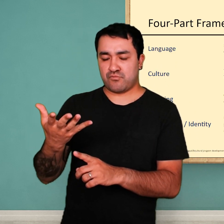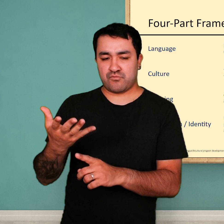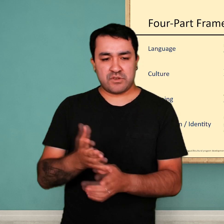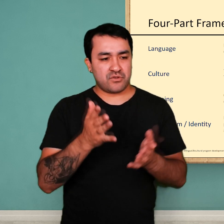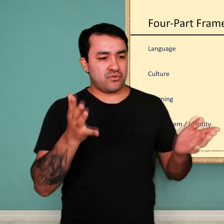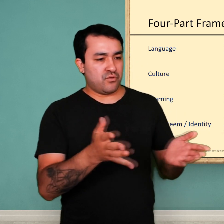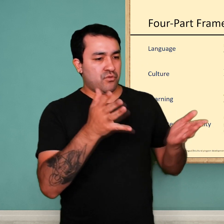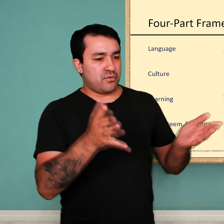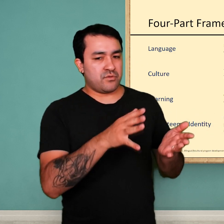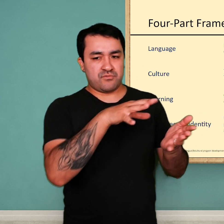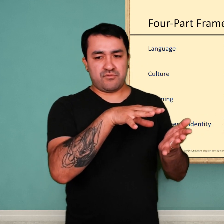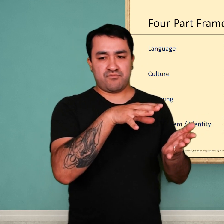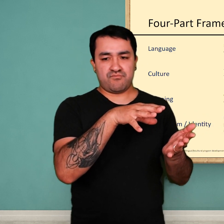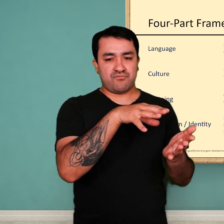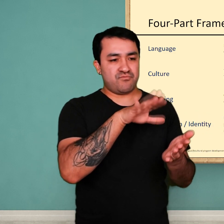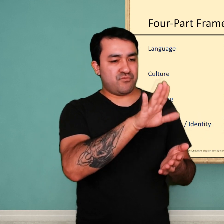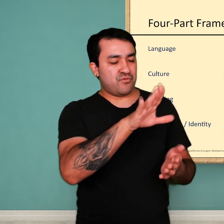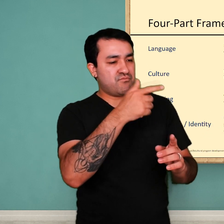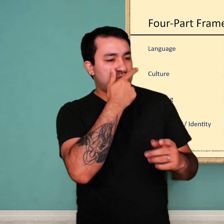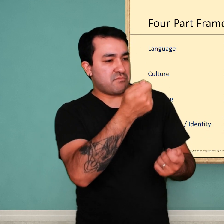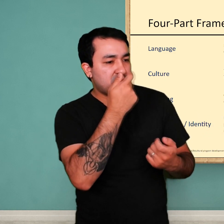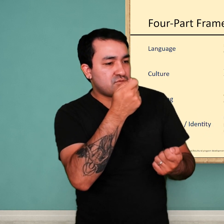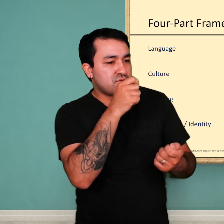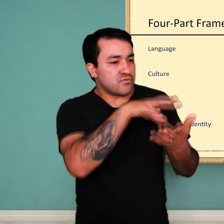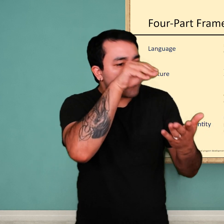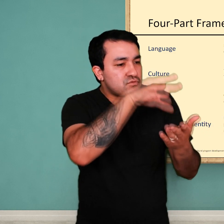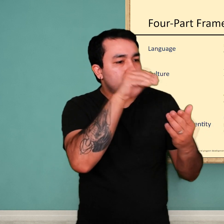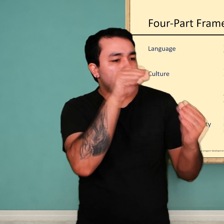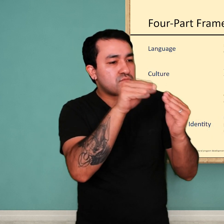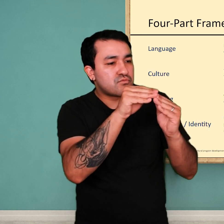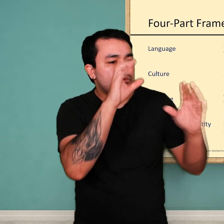self-expression and allowing students to explore their interests.